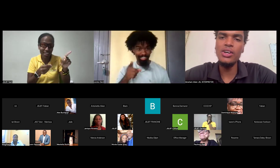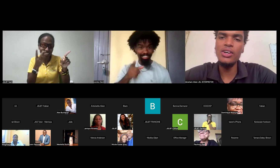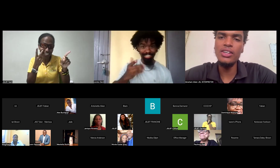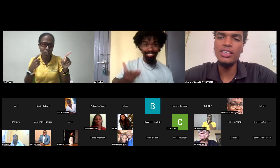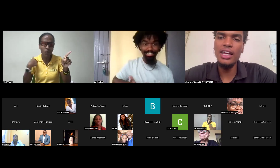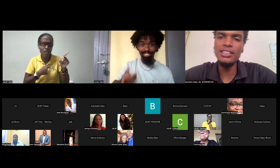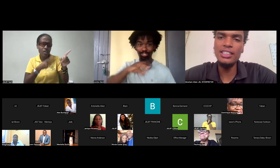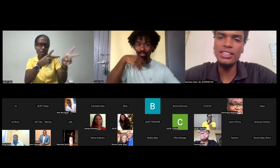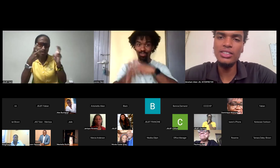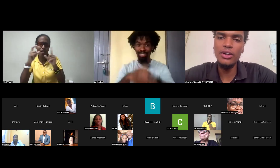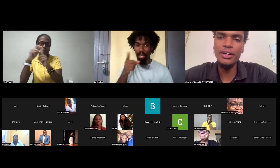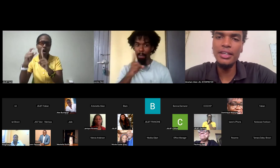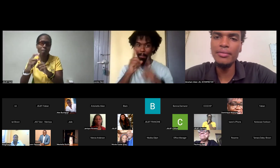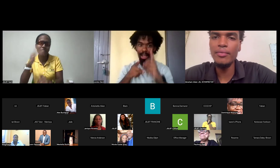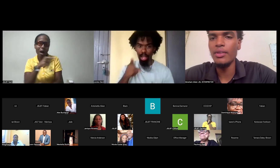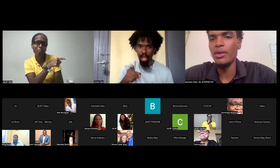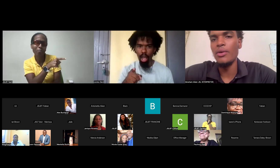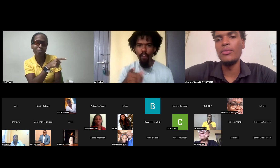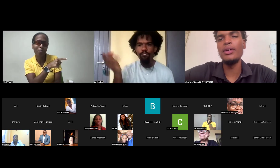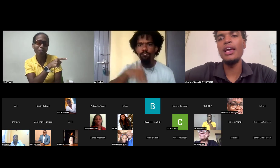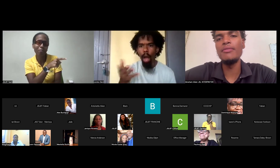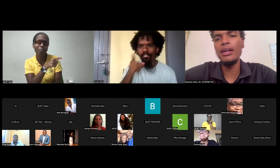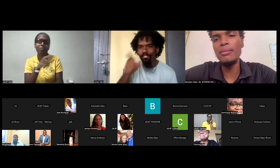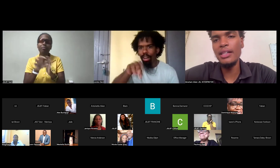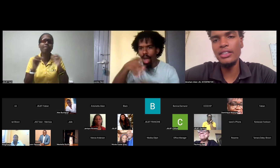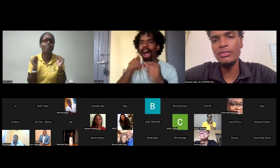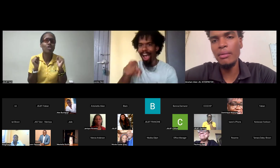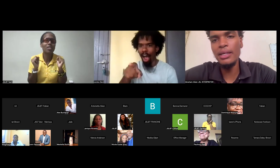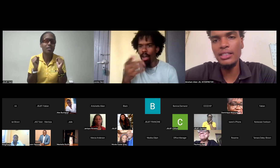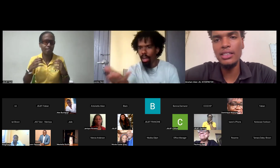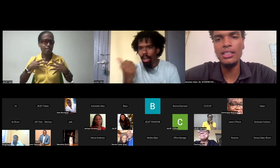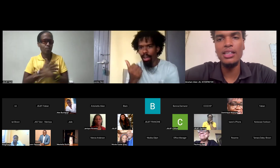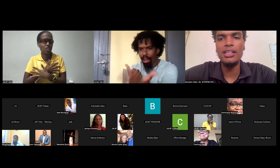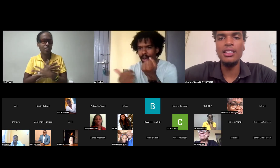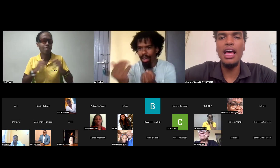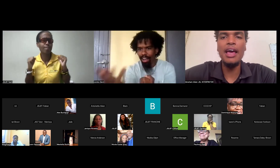So as you see the story, we get vocabularies from it, like